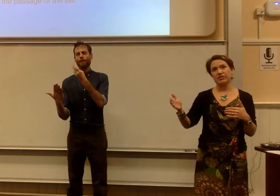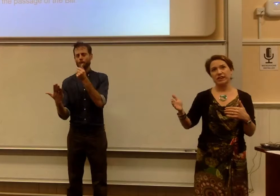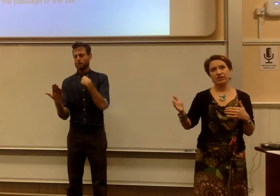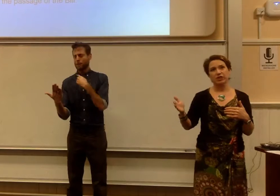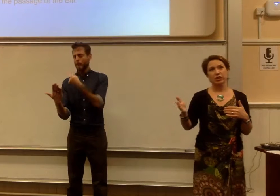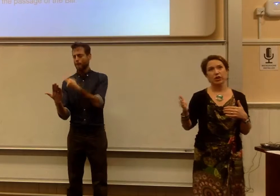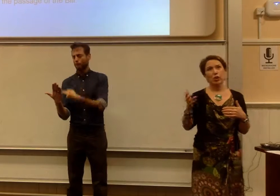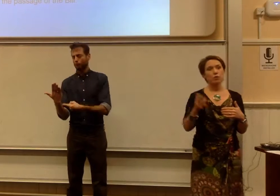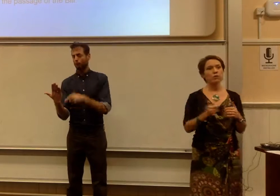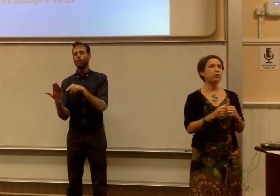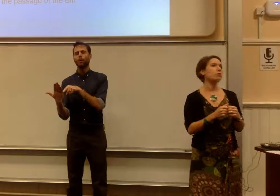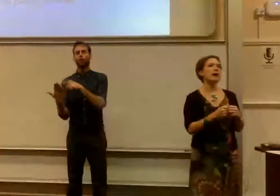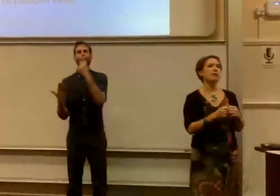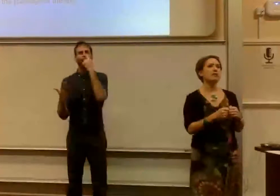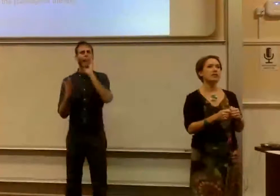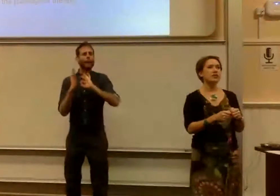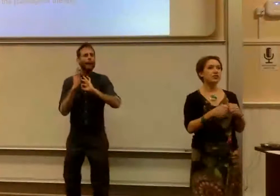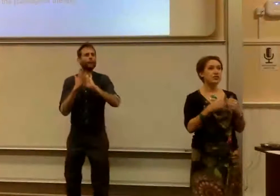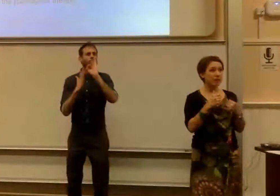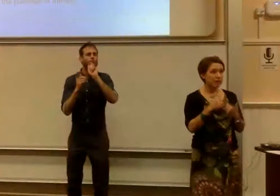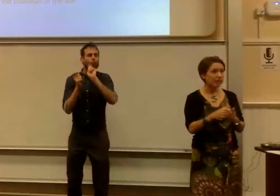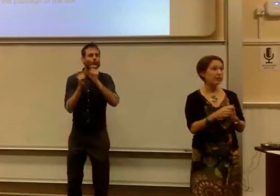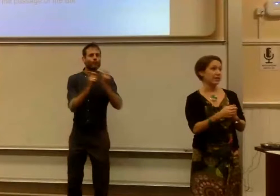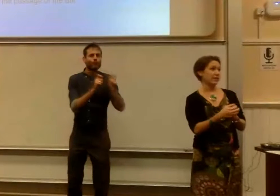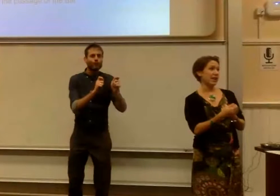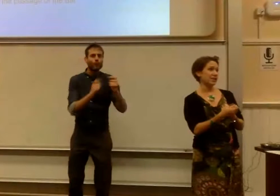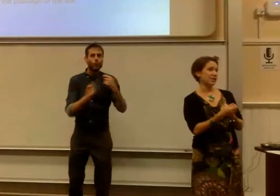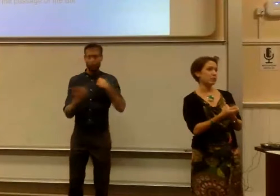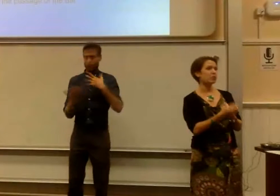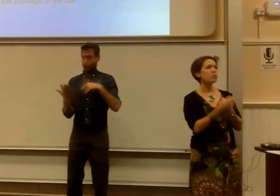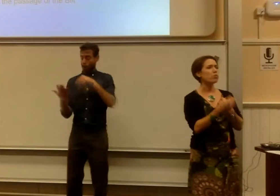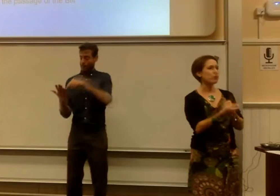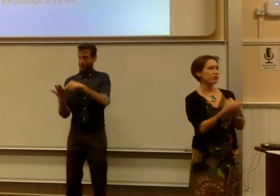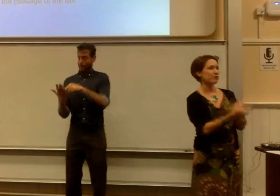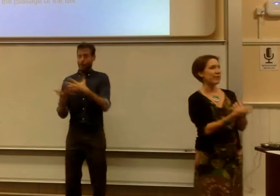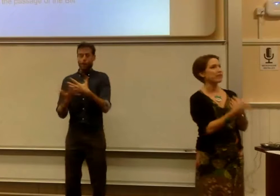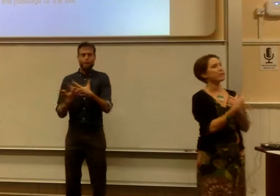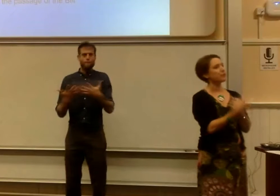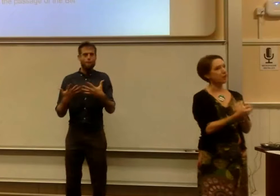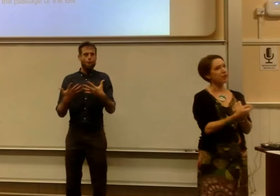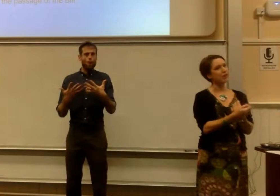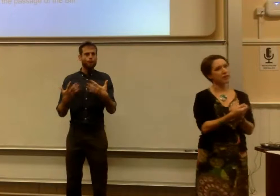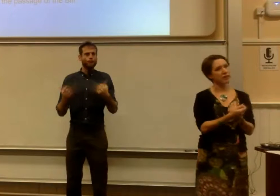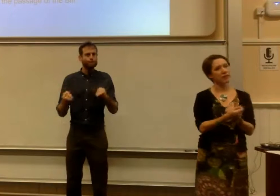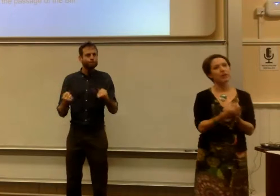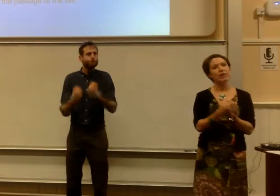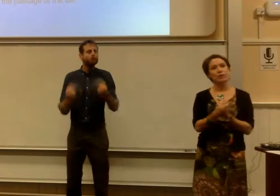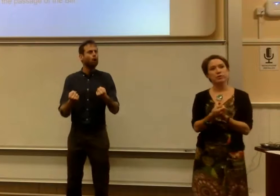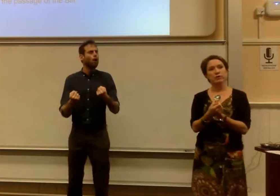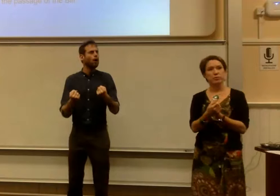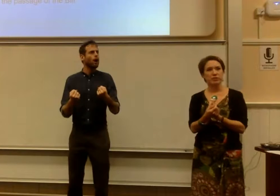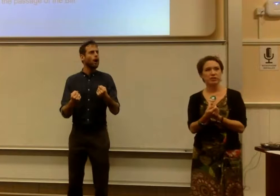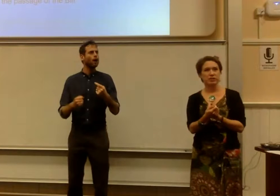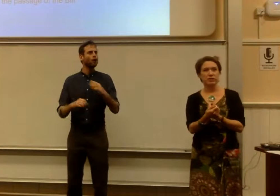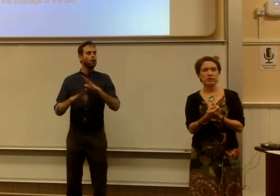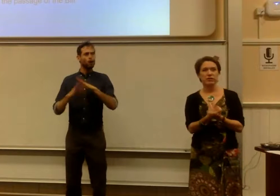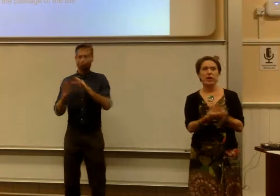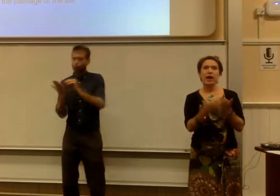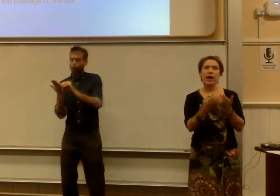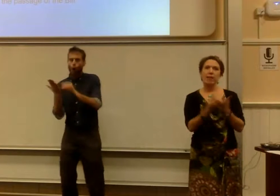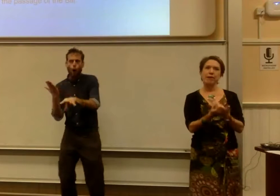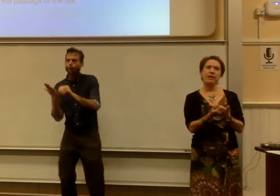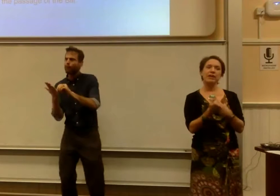of the legislation was all about strengthening, actually, it wasn't watering down, it was strengthening the bill's